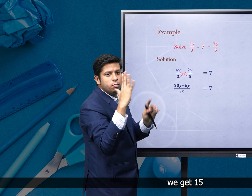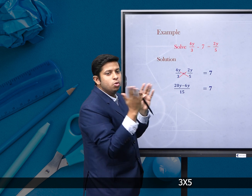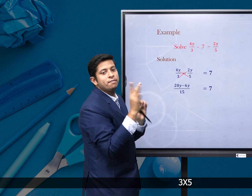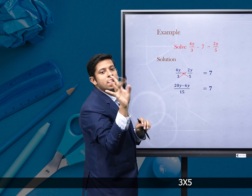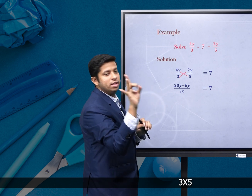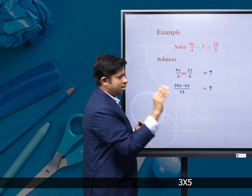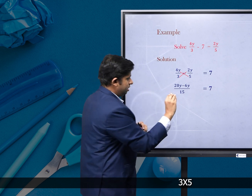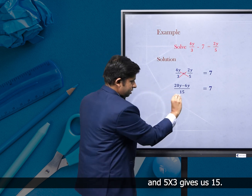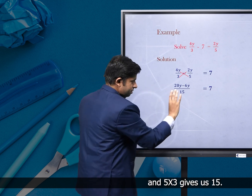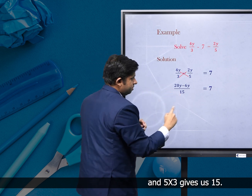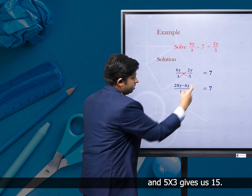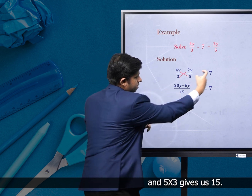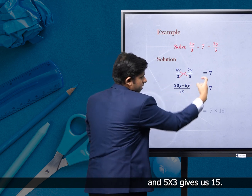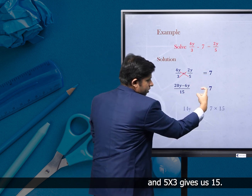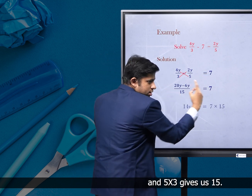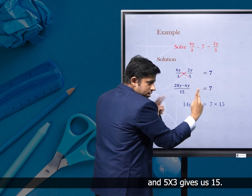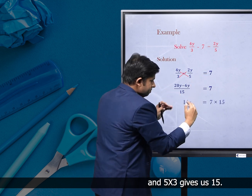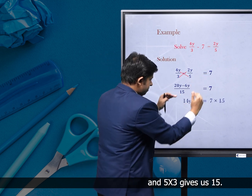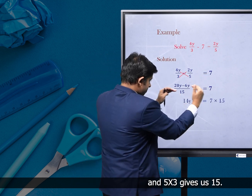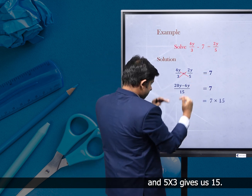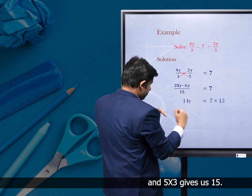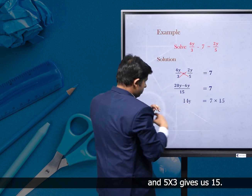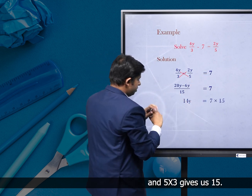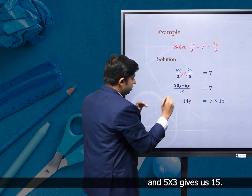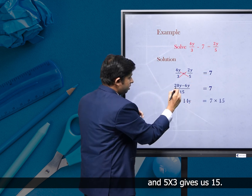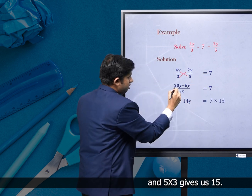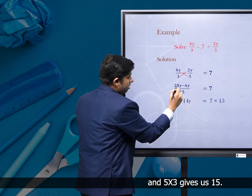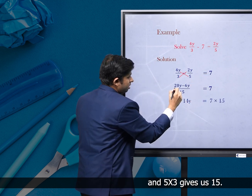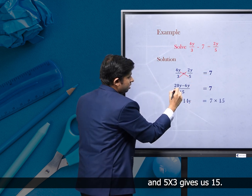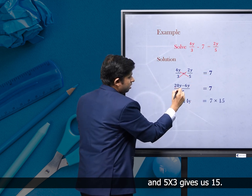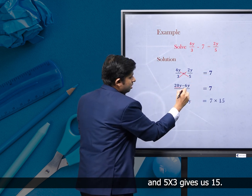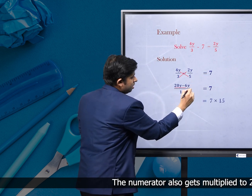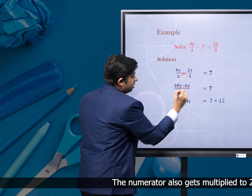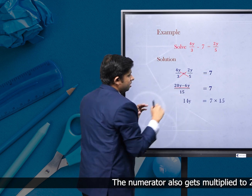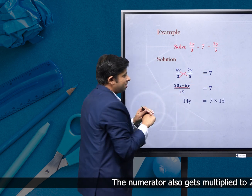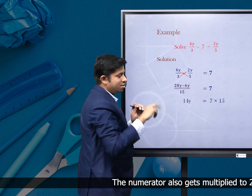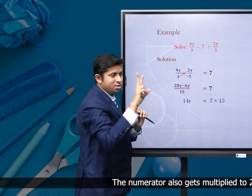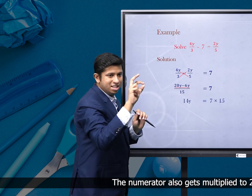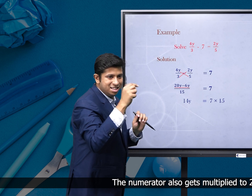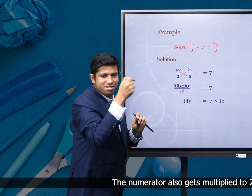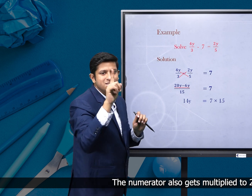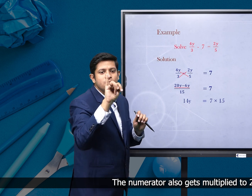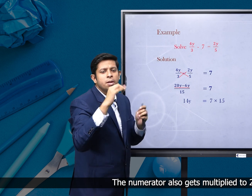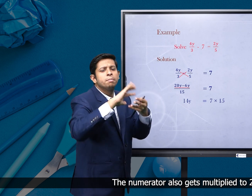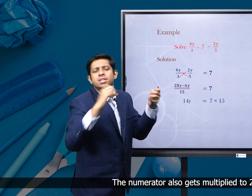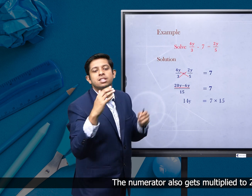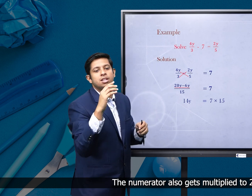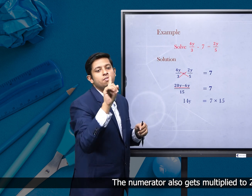3 into 5 and 5 into 3 gives us 15. The numerator also gets multiplied. So